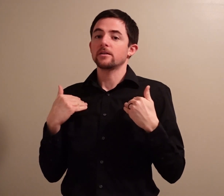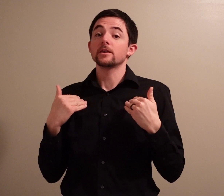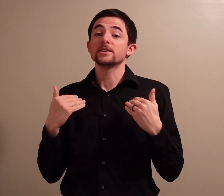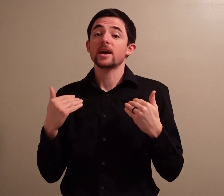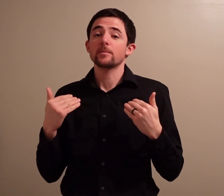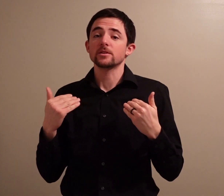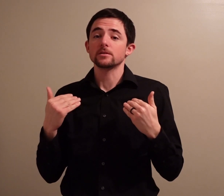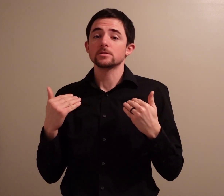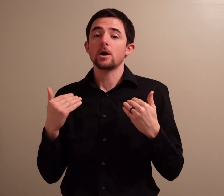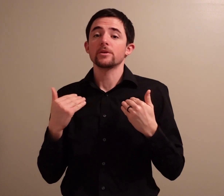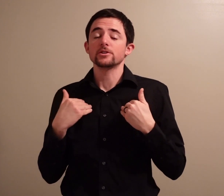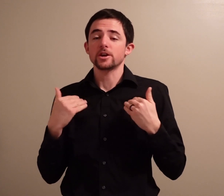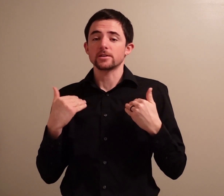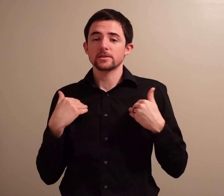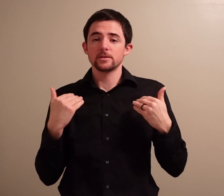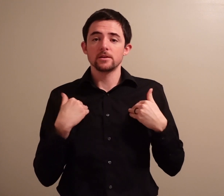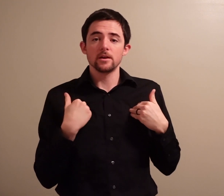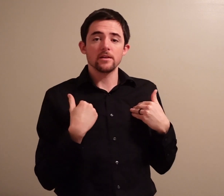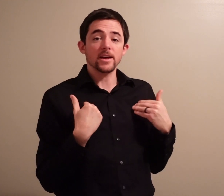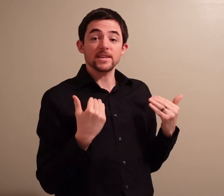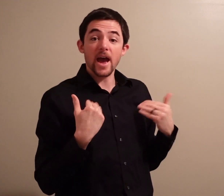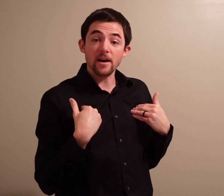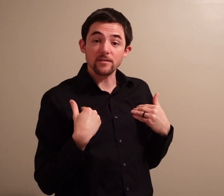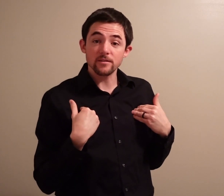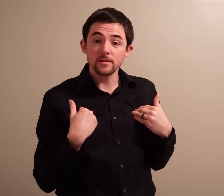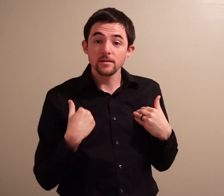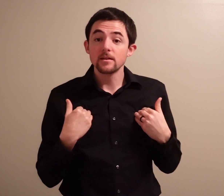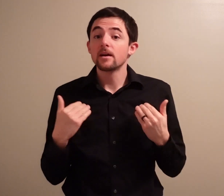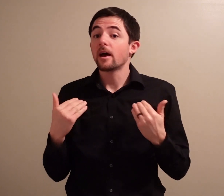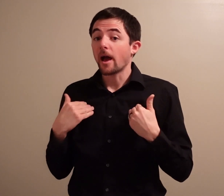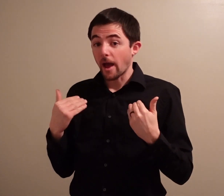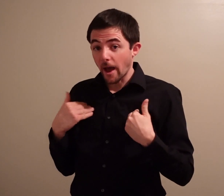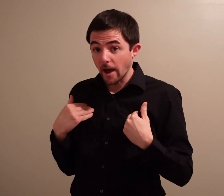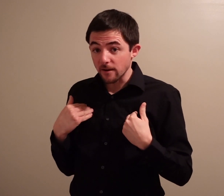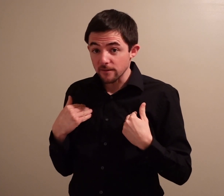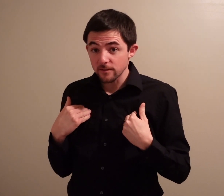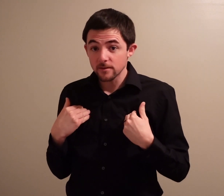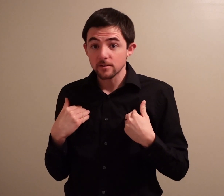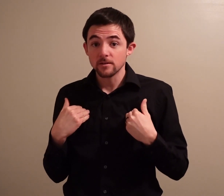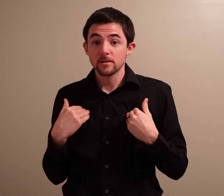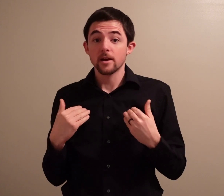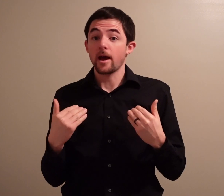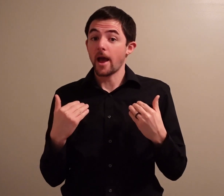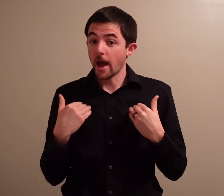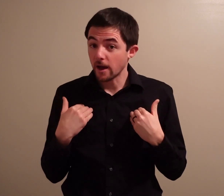to tap the top of your chest. That's have. Have. Have.